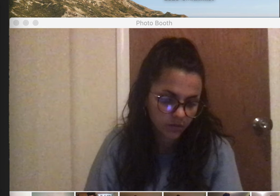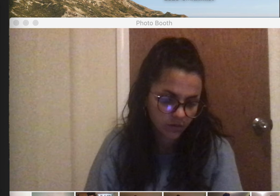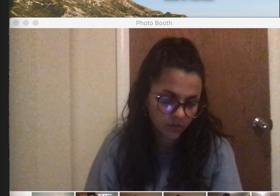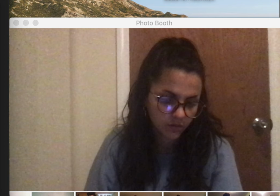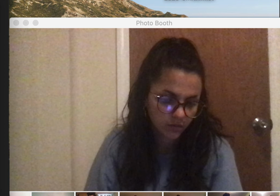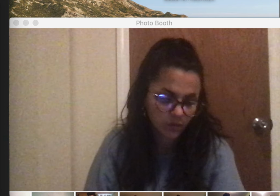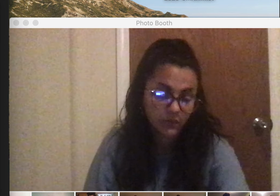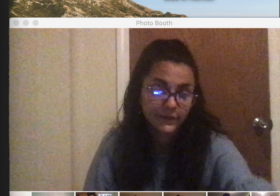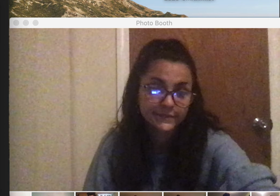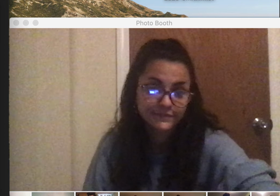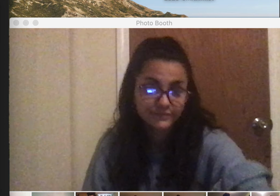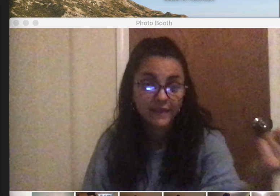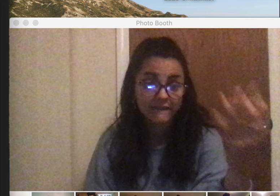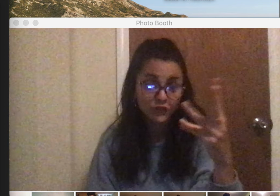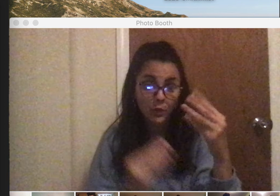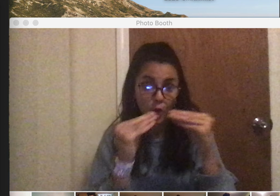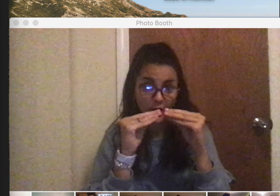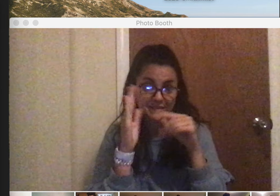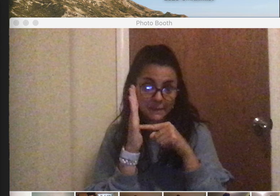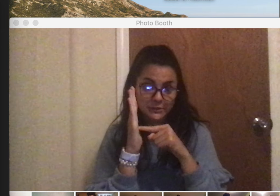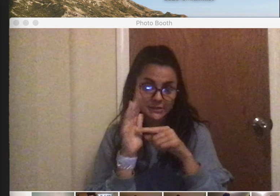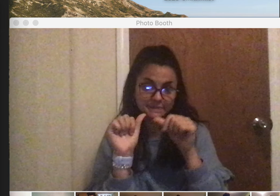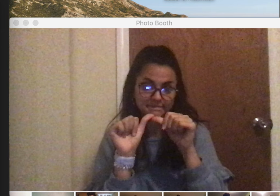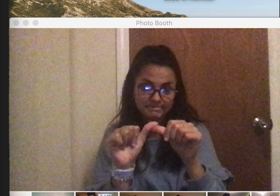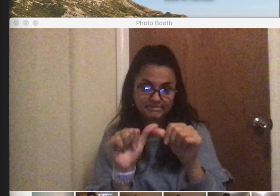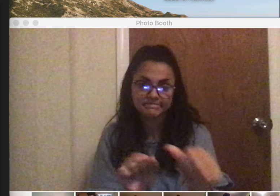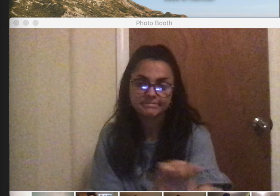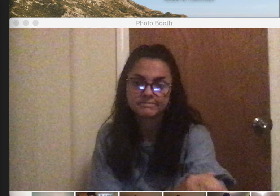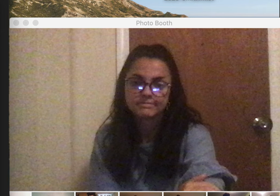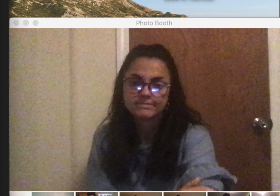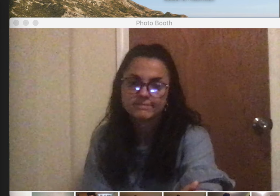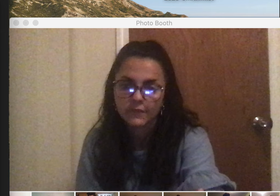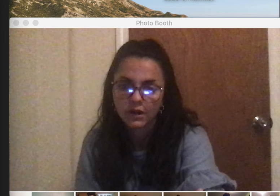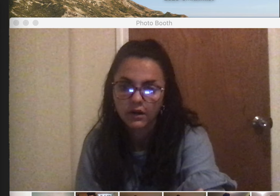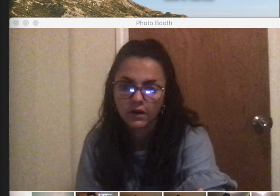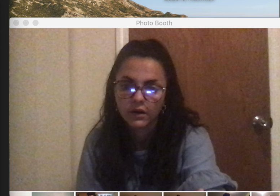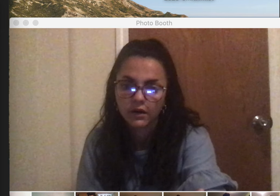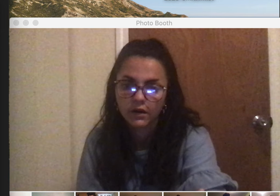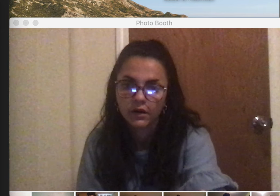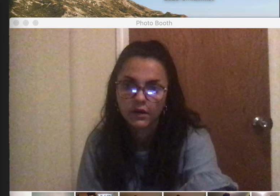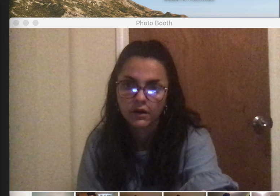All right, so we have, sorry, I have to look at my sheet.